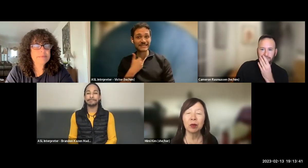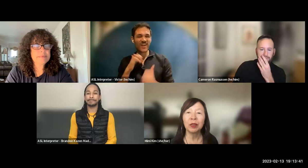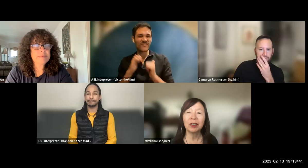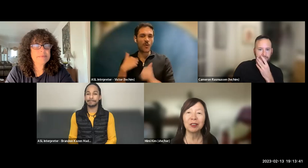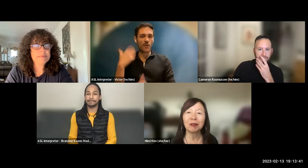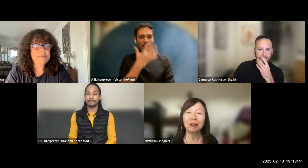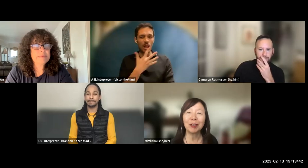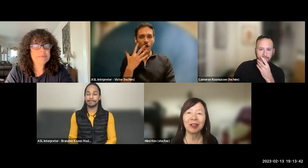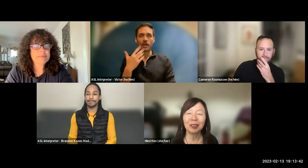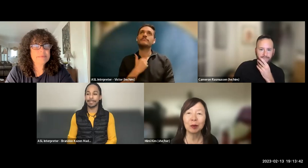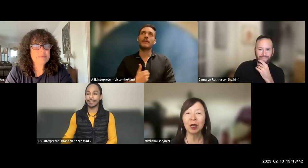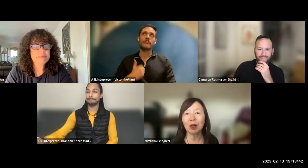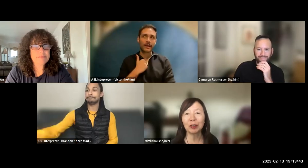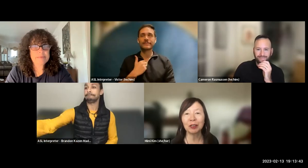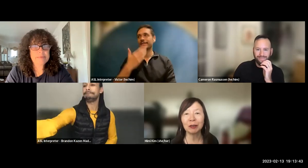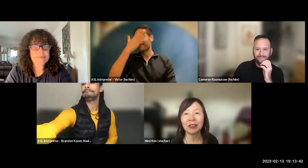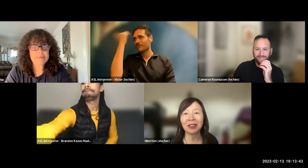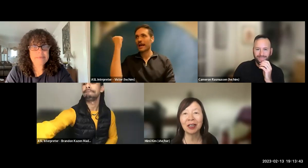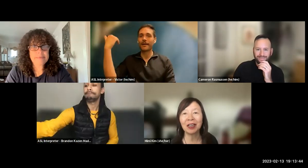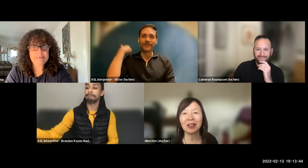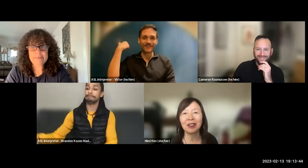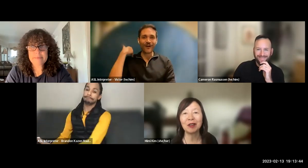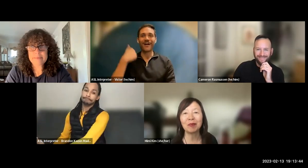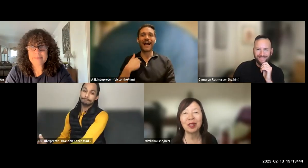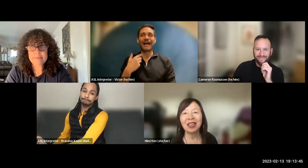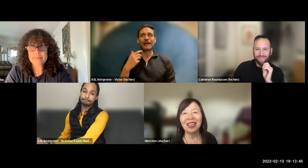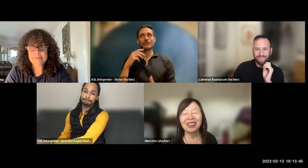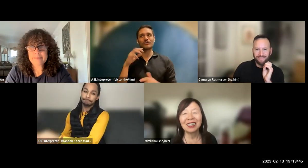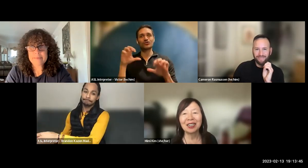the beginning, so I will a little bit awkwardly do this at the end.